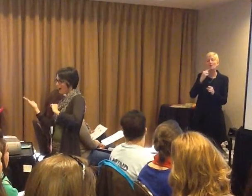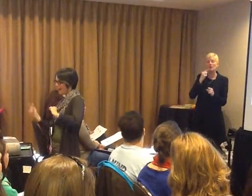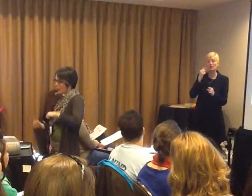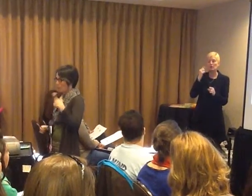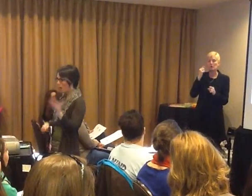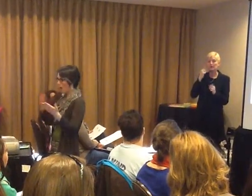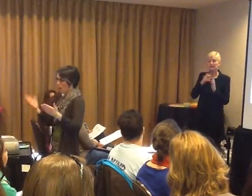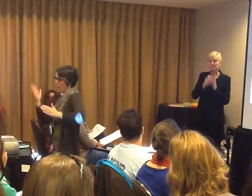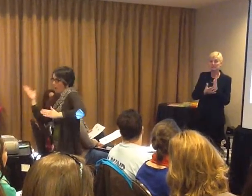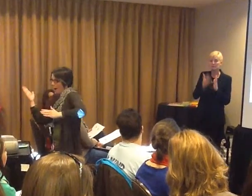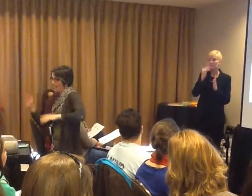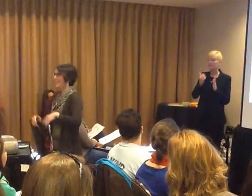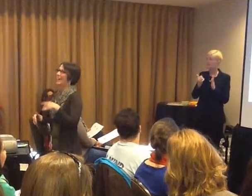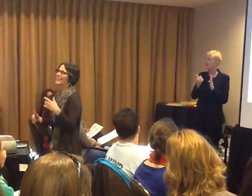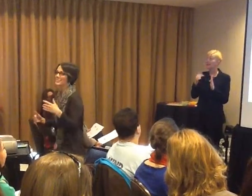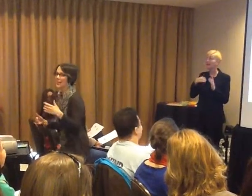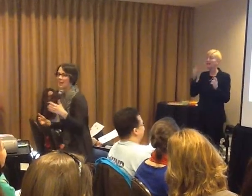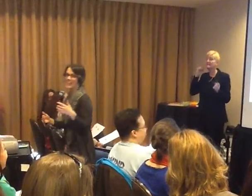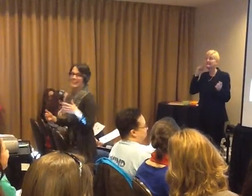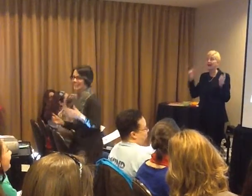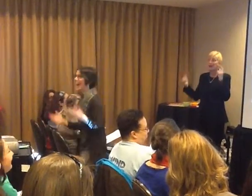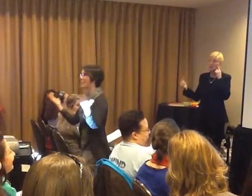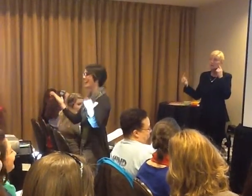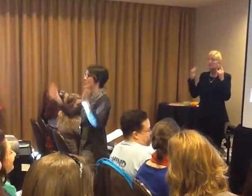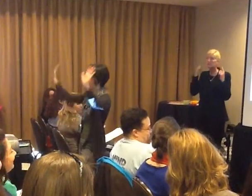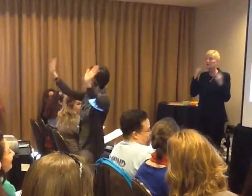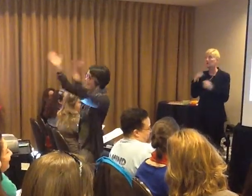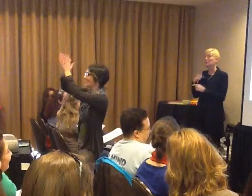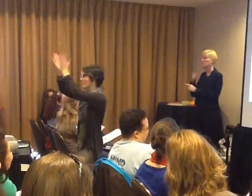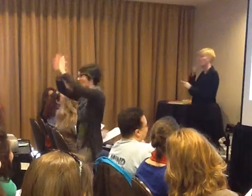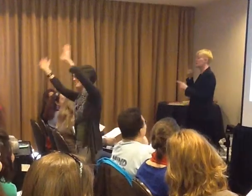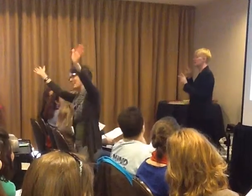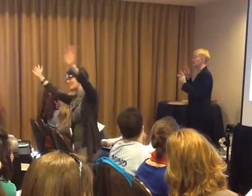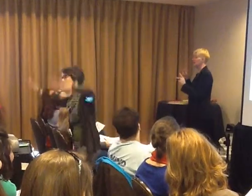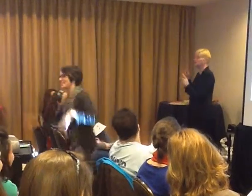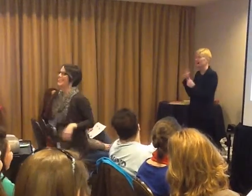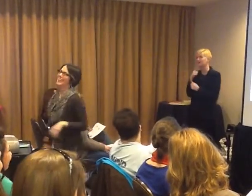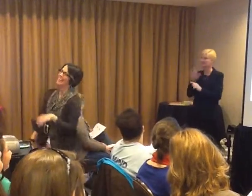wah, wah, wah, wah. And so, I know, thank